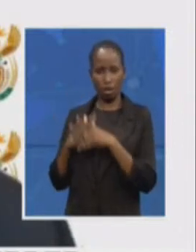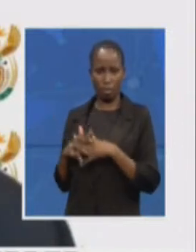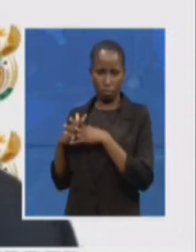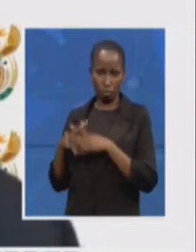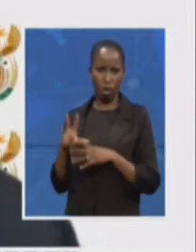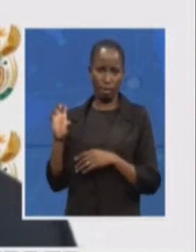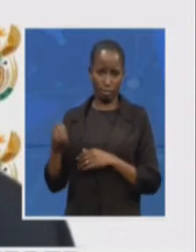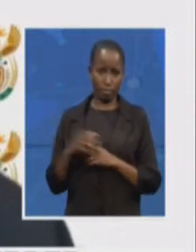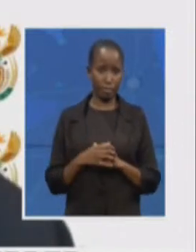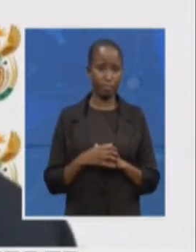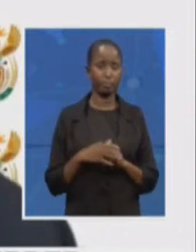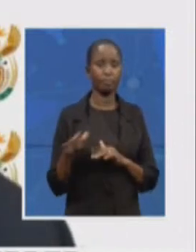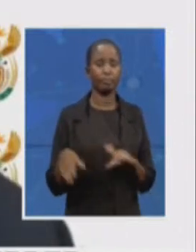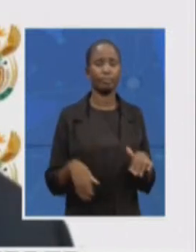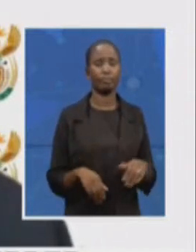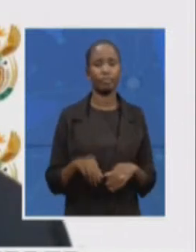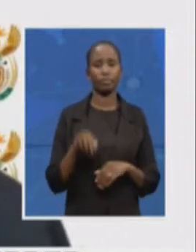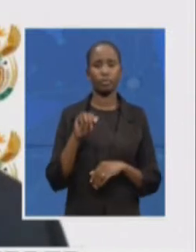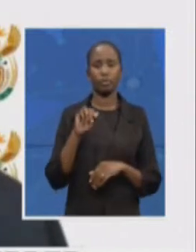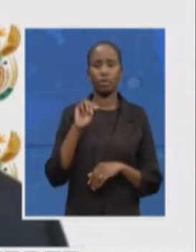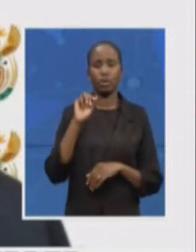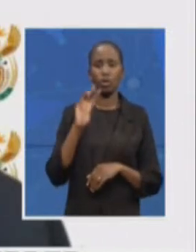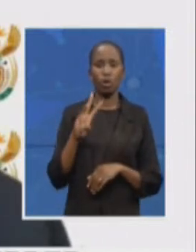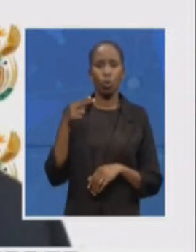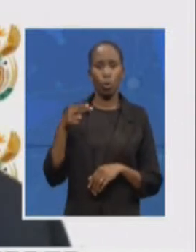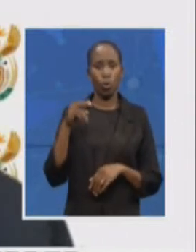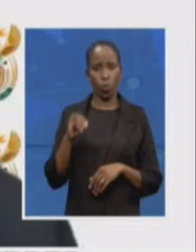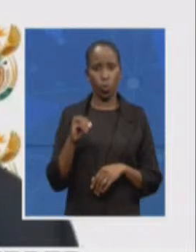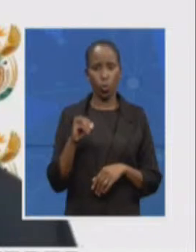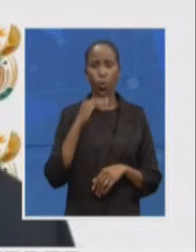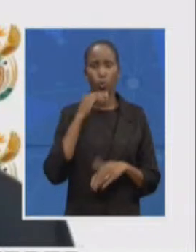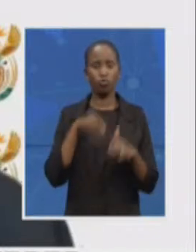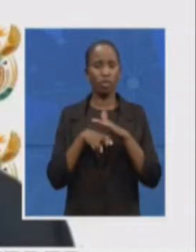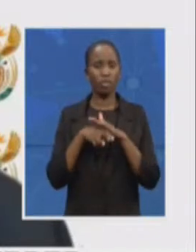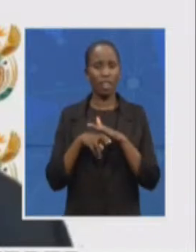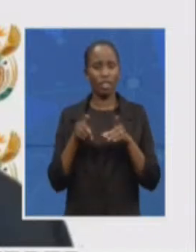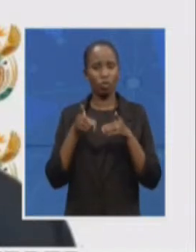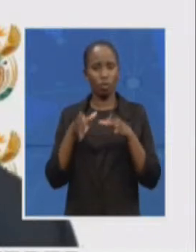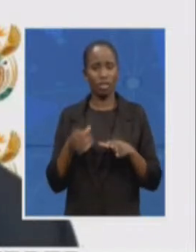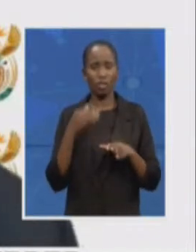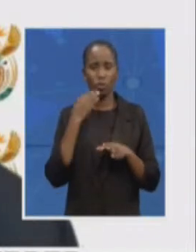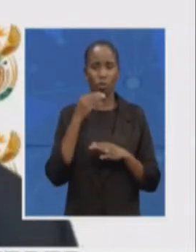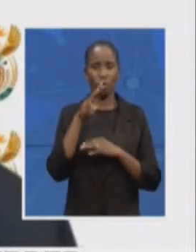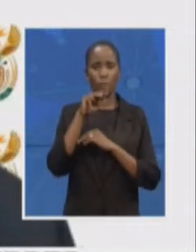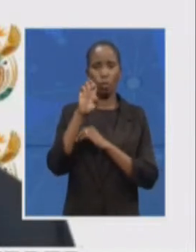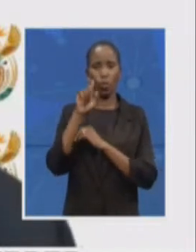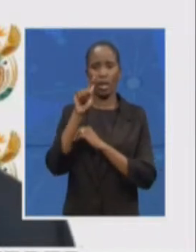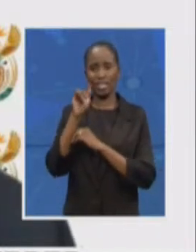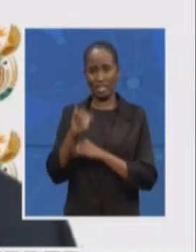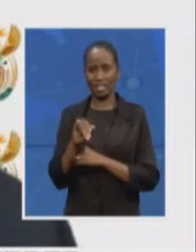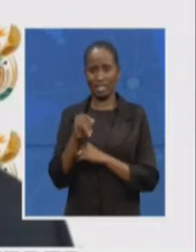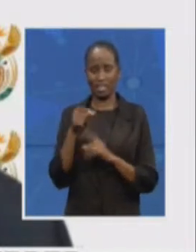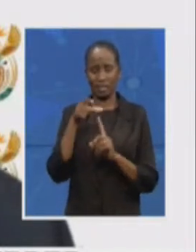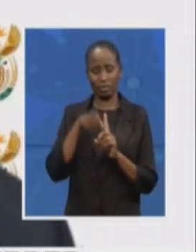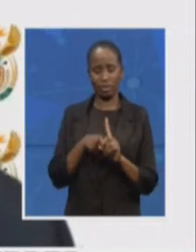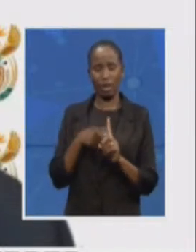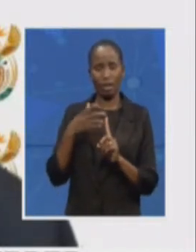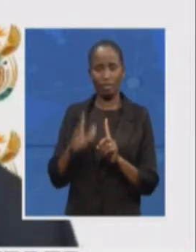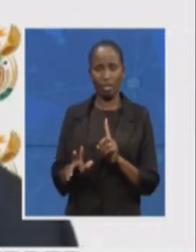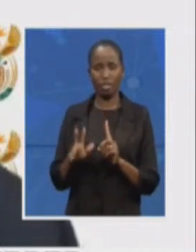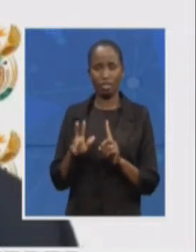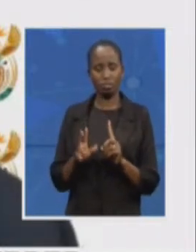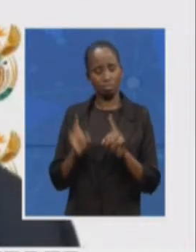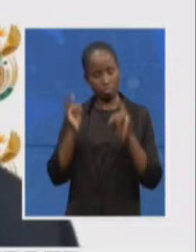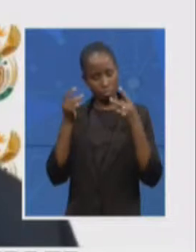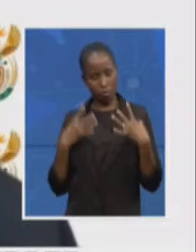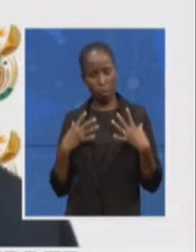the regional director, Dr. Moeti, also sent us a statement which they have issued as WHO, which also condemns